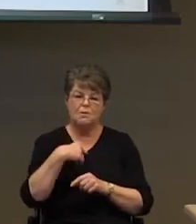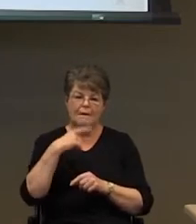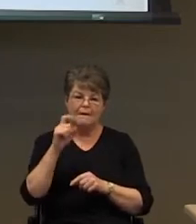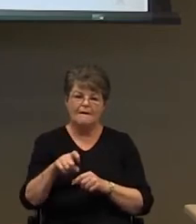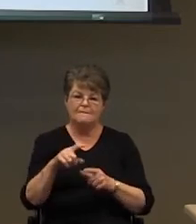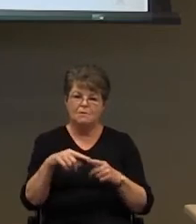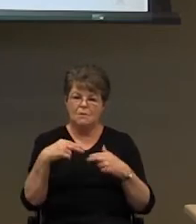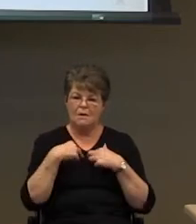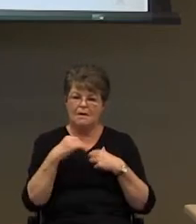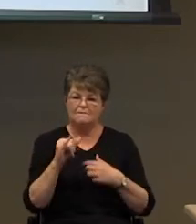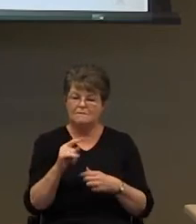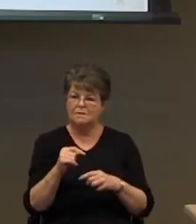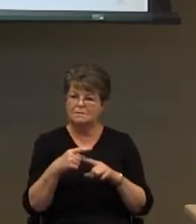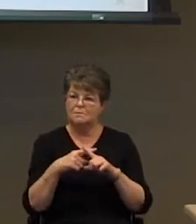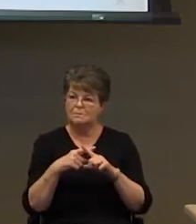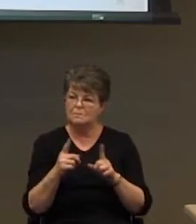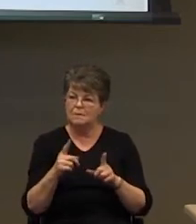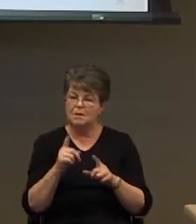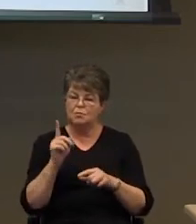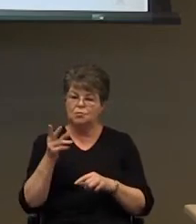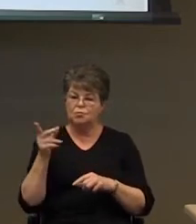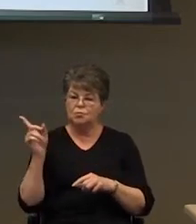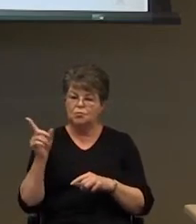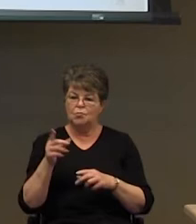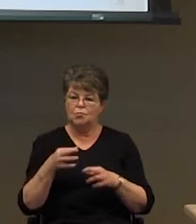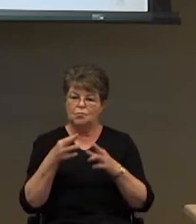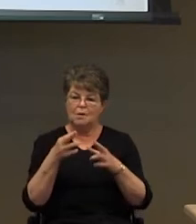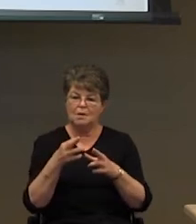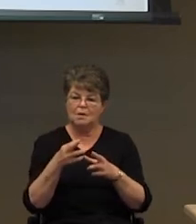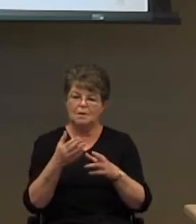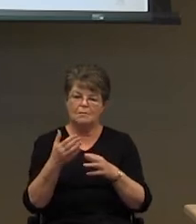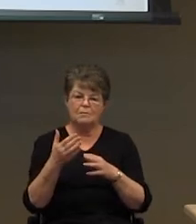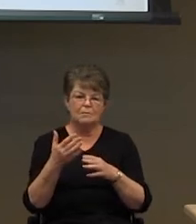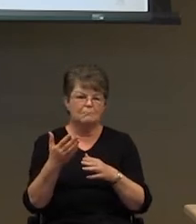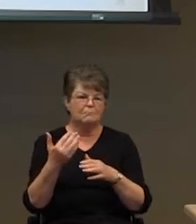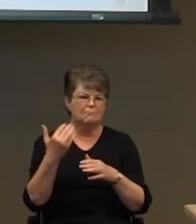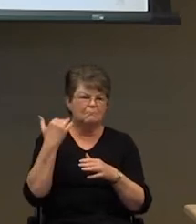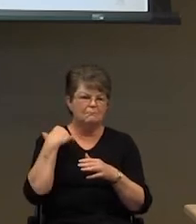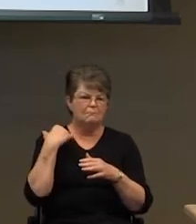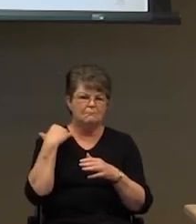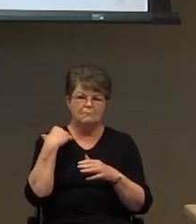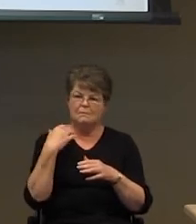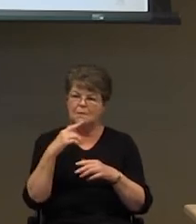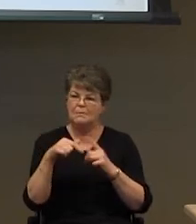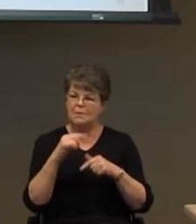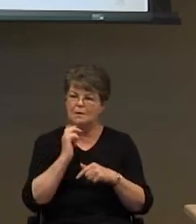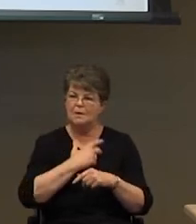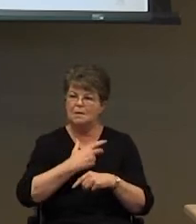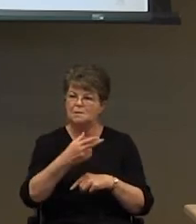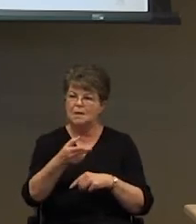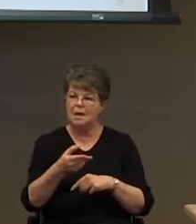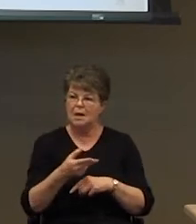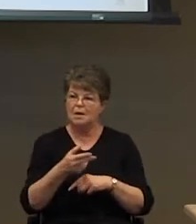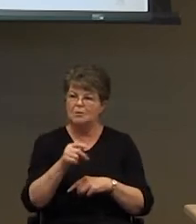But you had recommended some time ago about us hiring